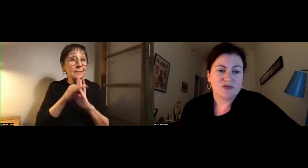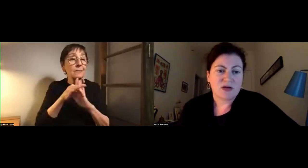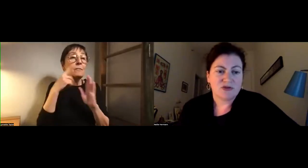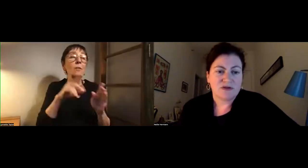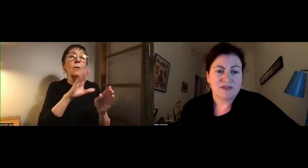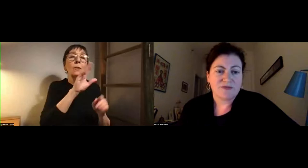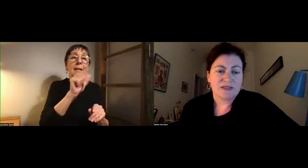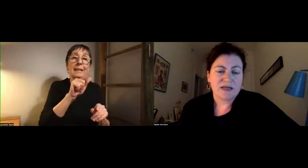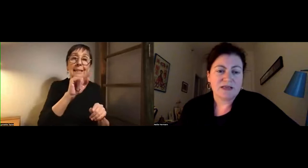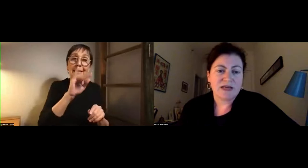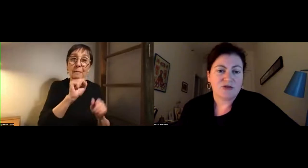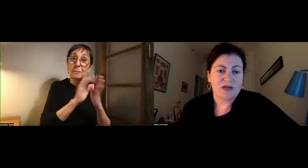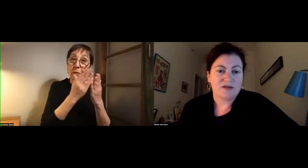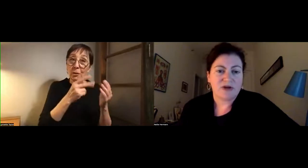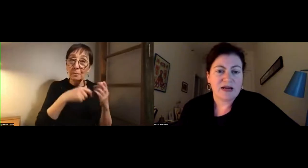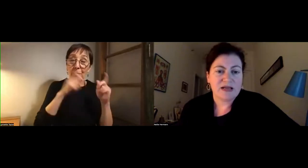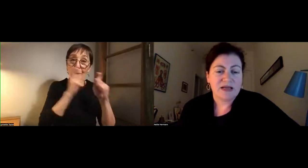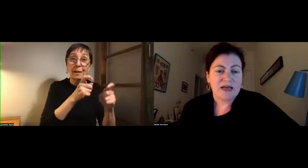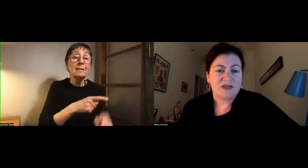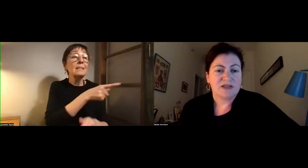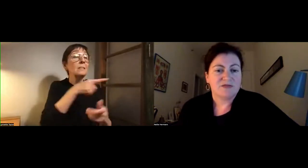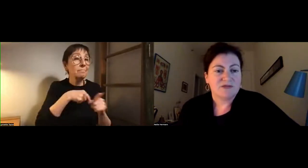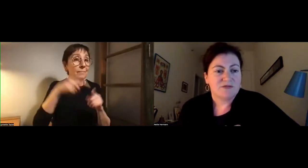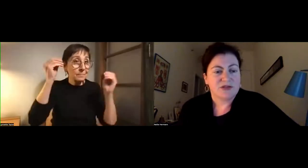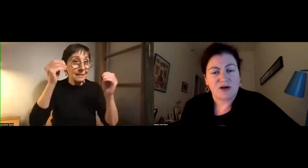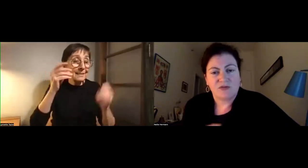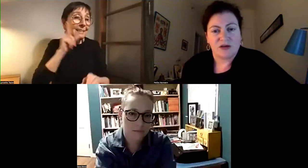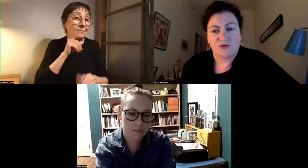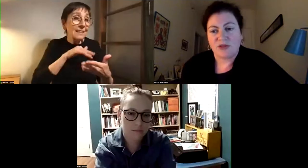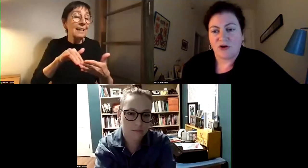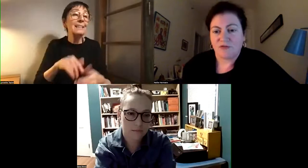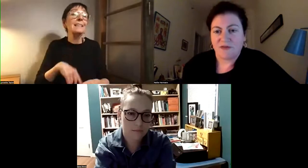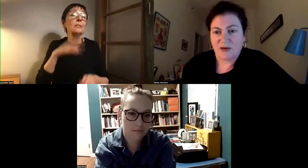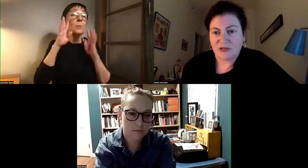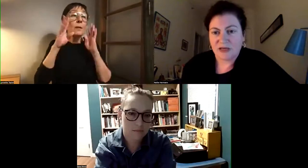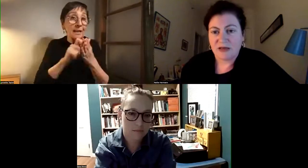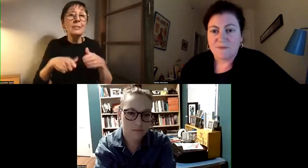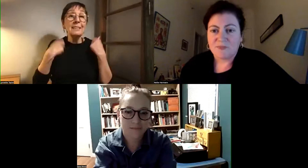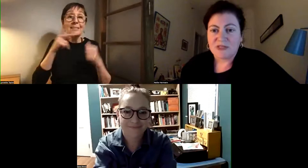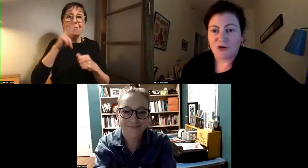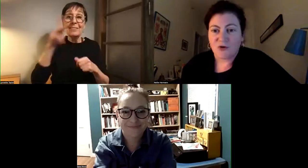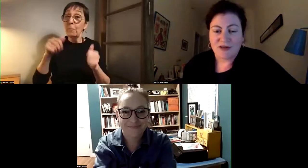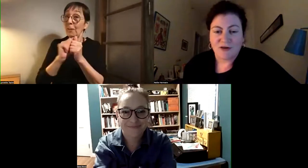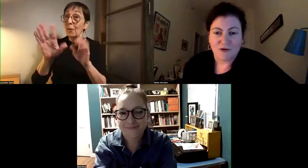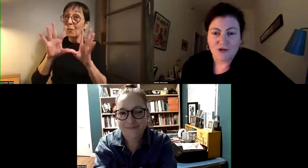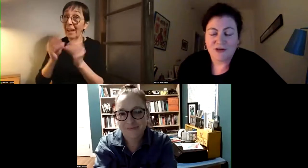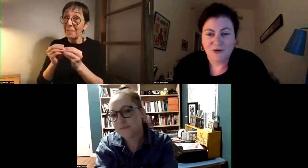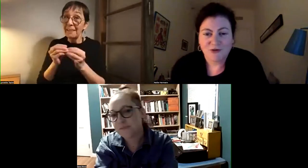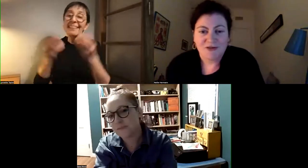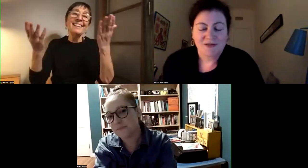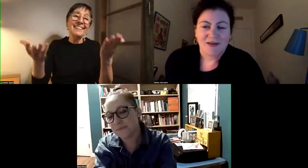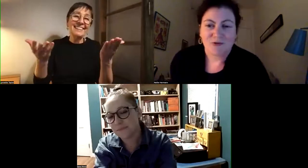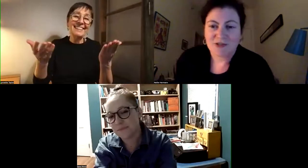an instructor of deaf studies and creative writing, and she lives in Philadelphia with her family. So without further